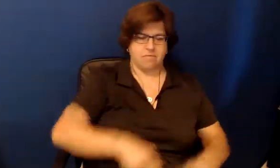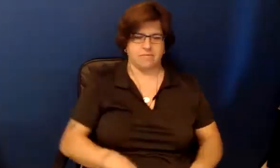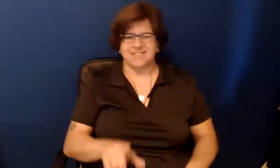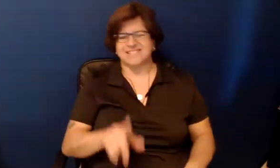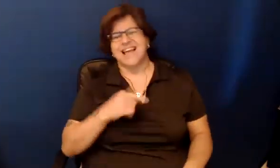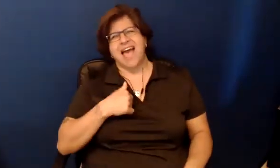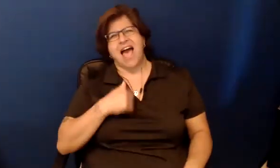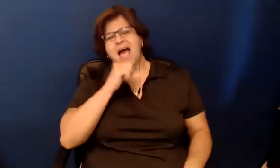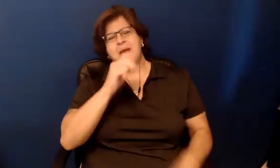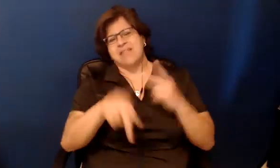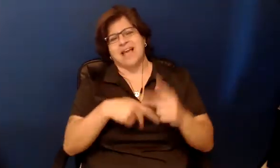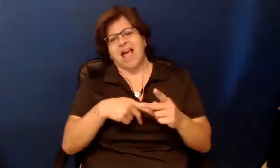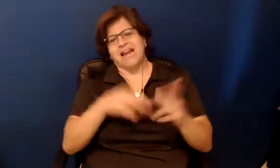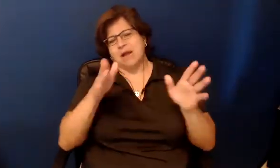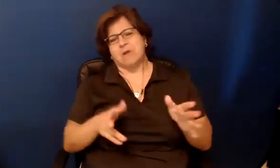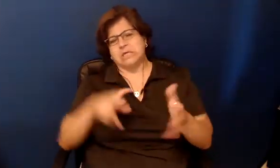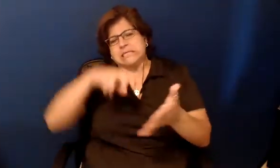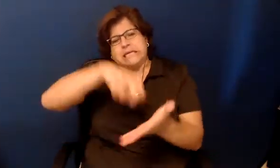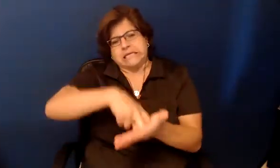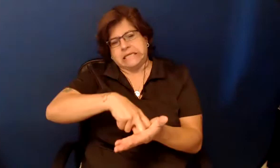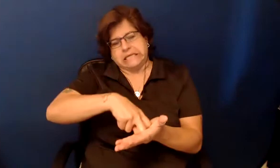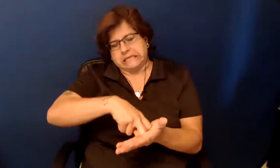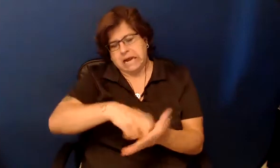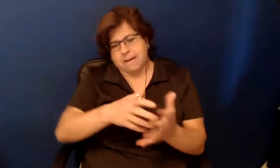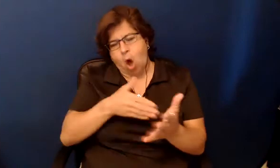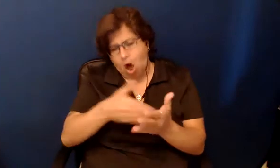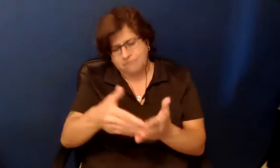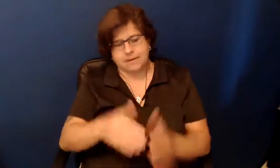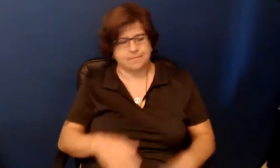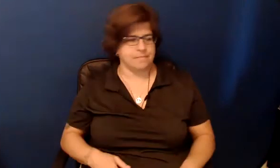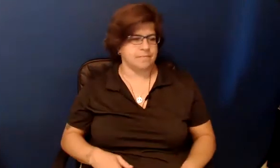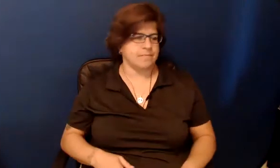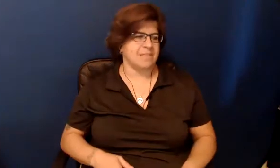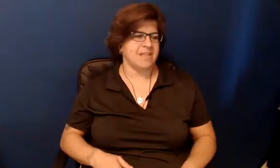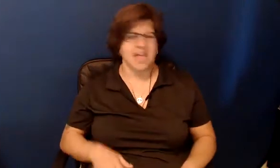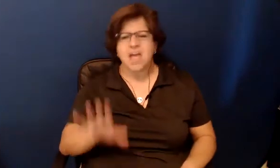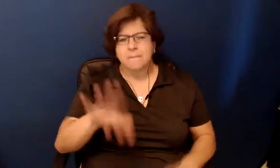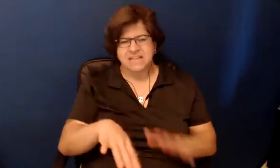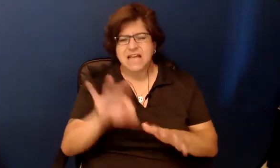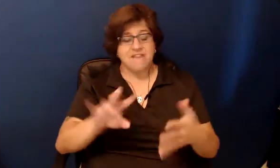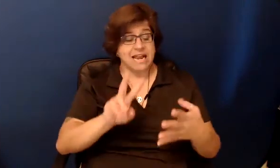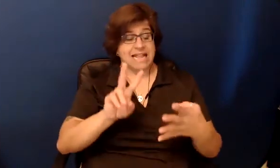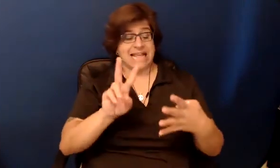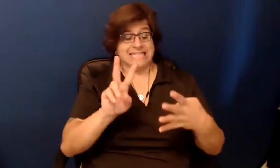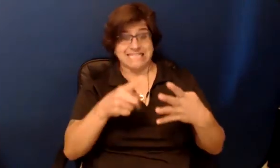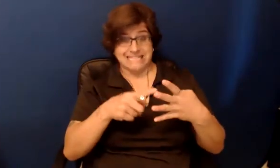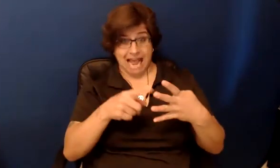I'm not one to get on my knees a lot, you know, because I found out in that second step there that if that